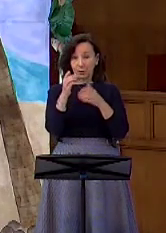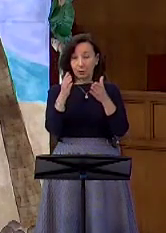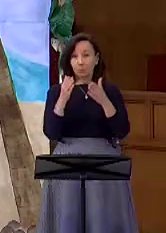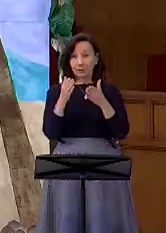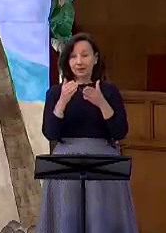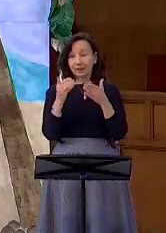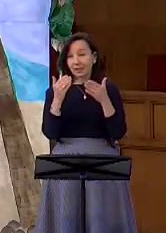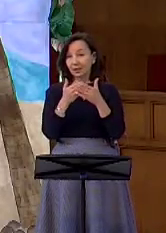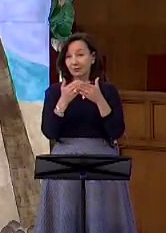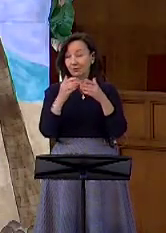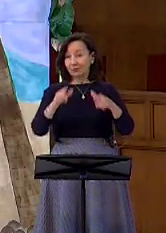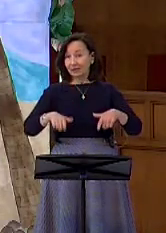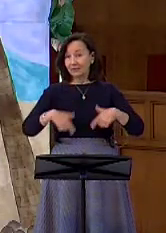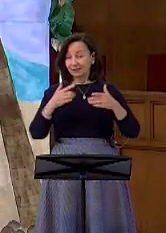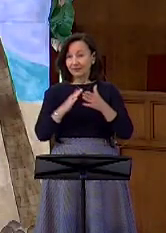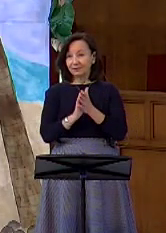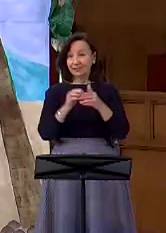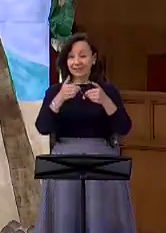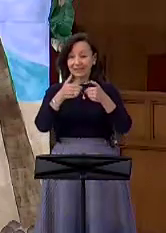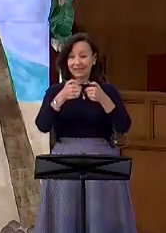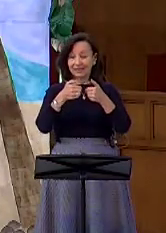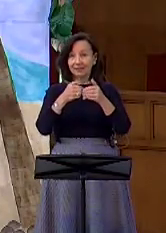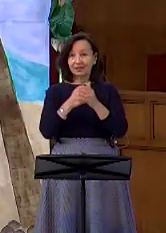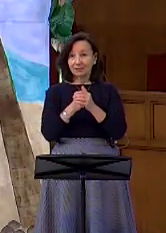walk, then text us.